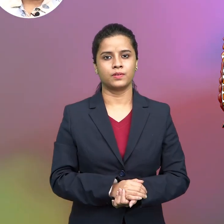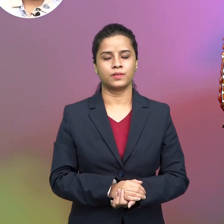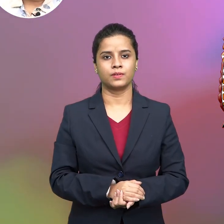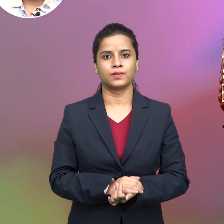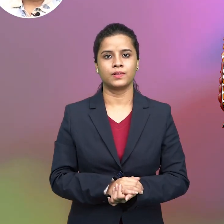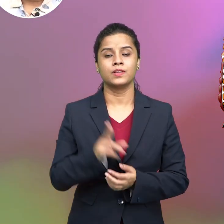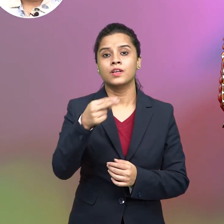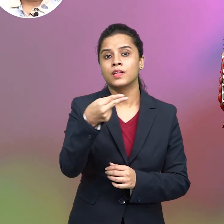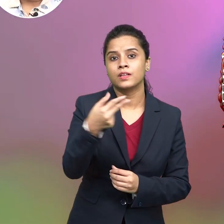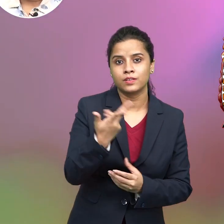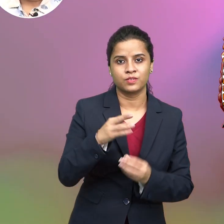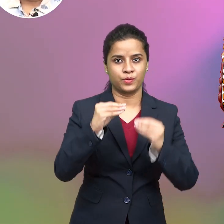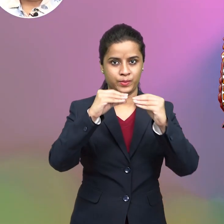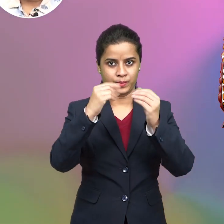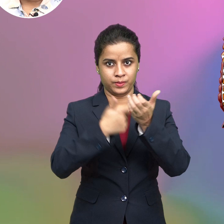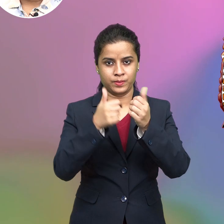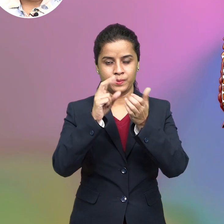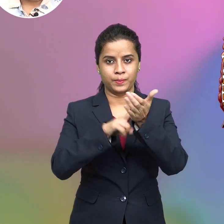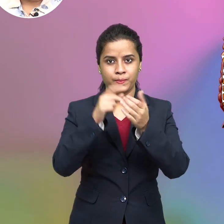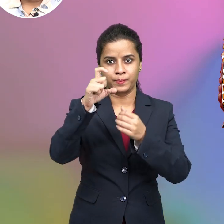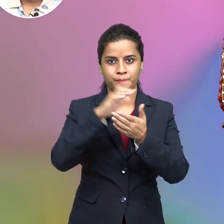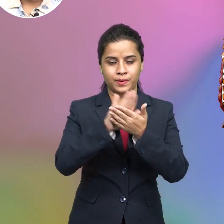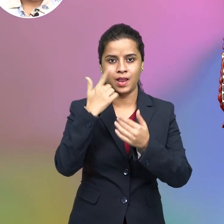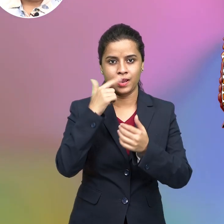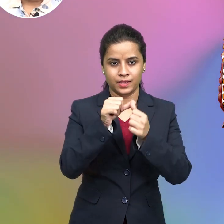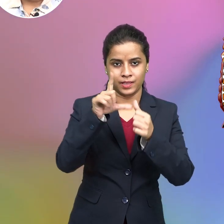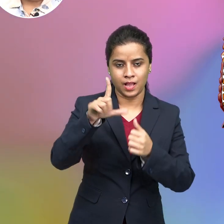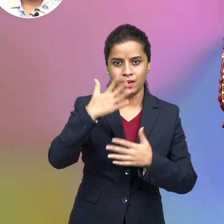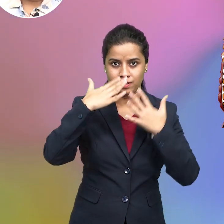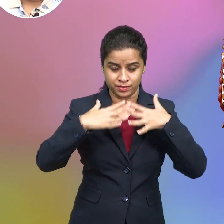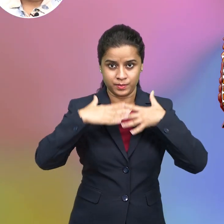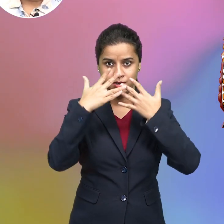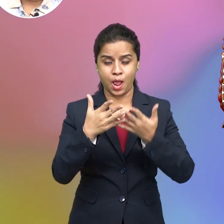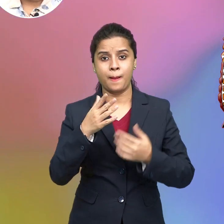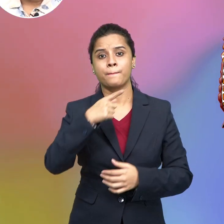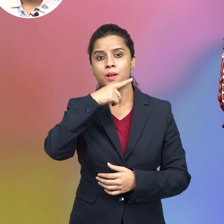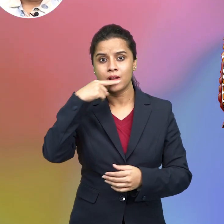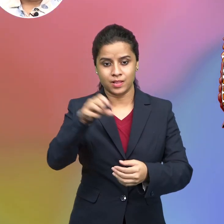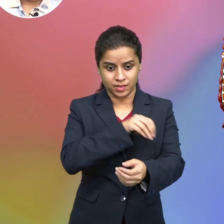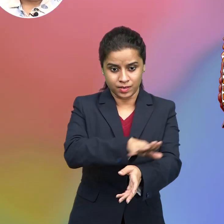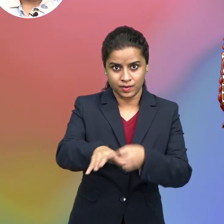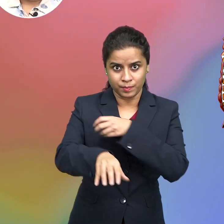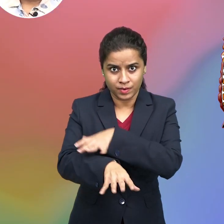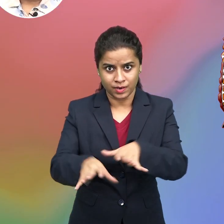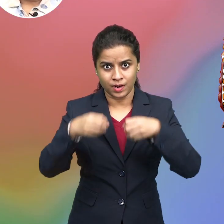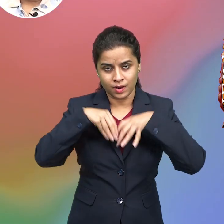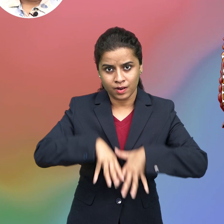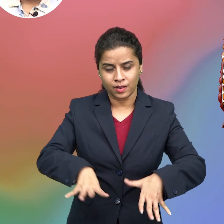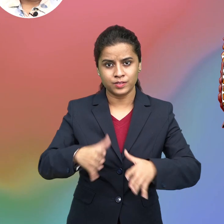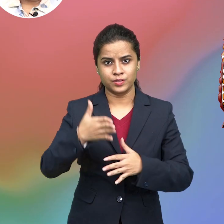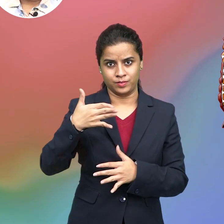This is called branchial respiration, and blood is supplied to gills